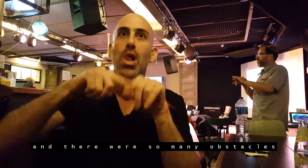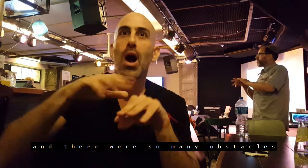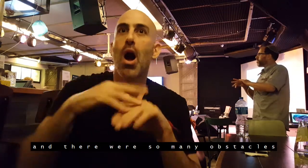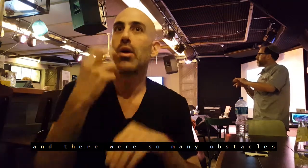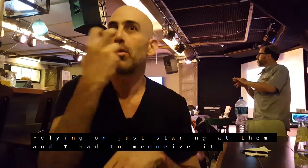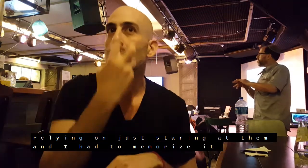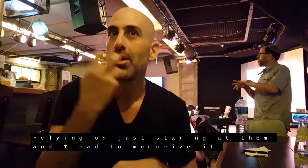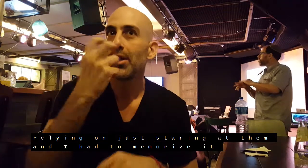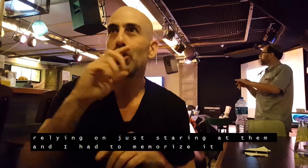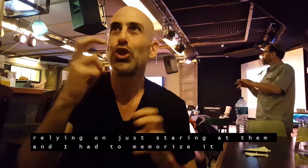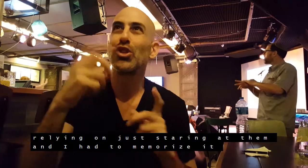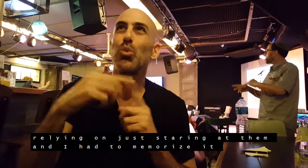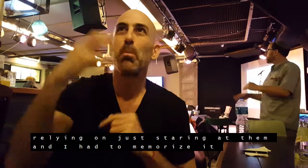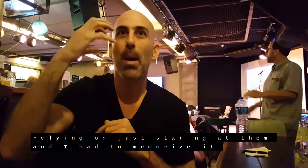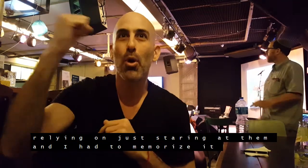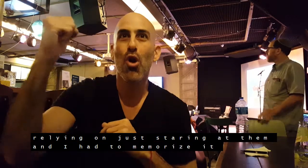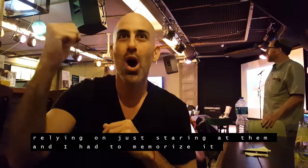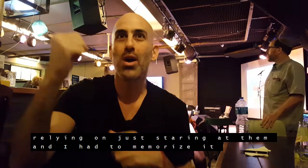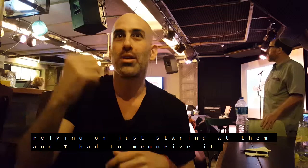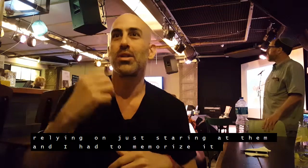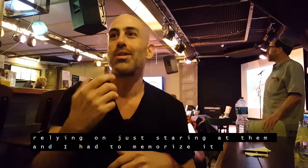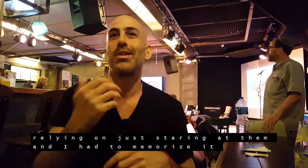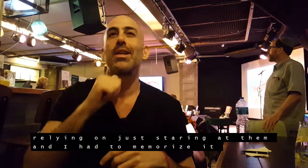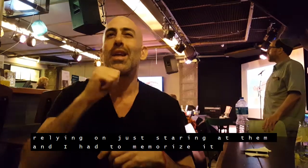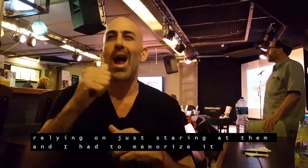and it was relying on just staring at them, and I had to memorize it.